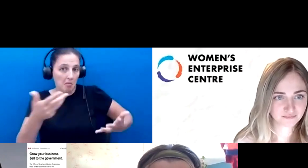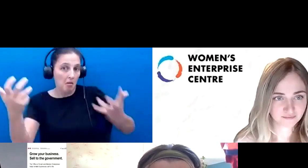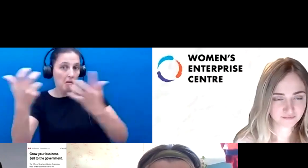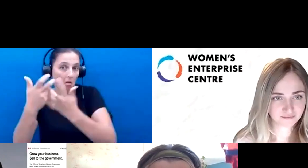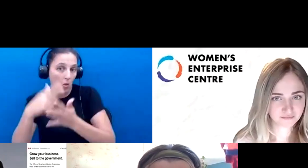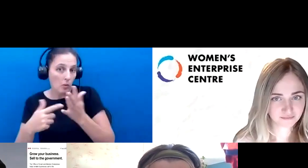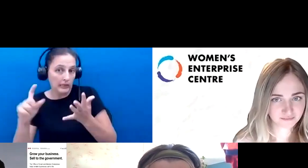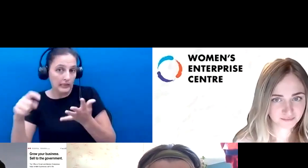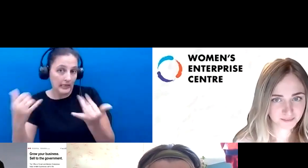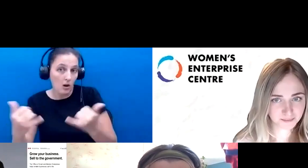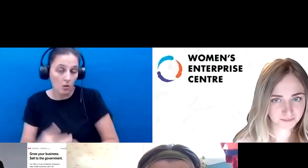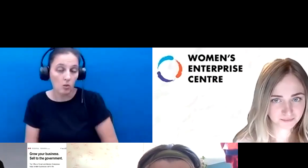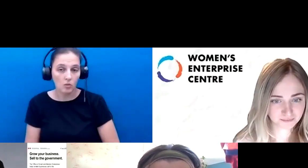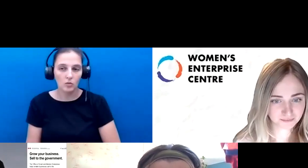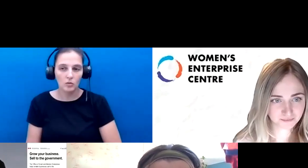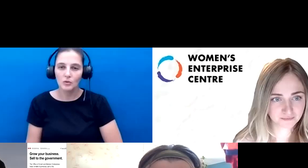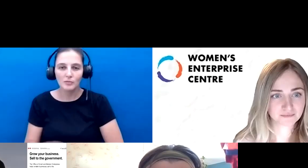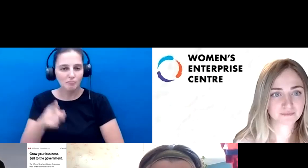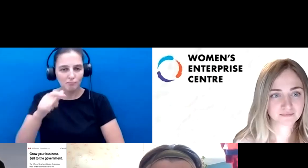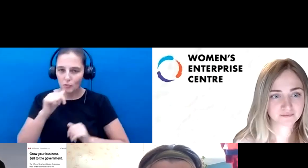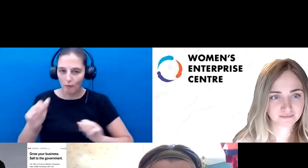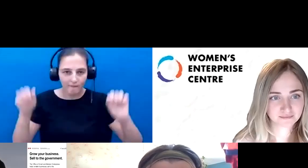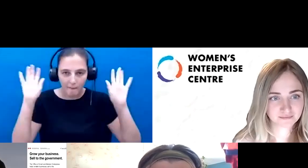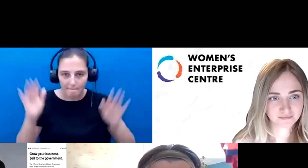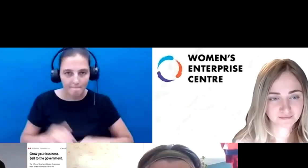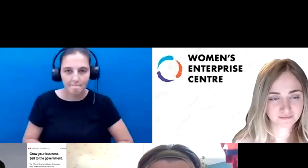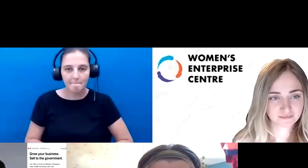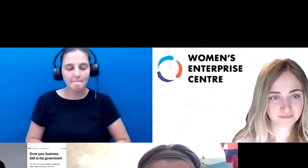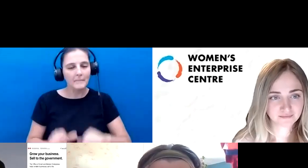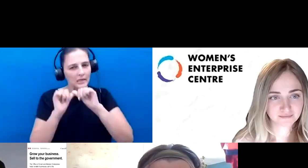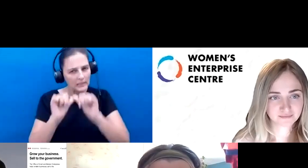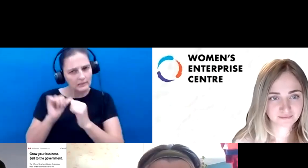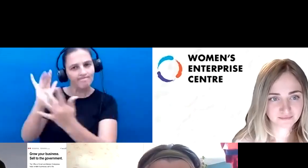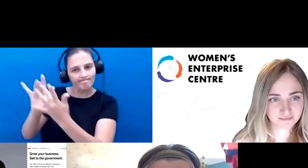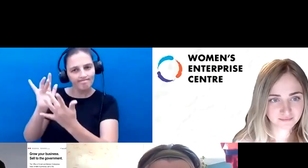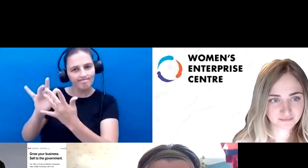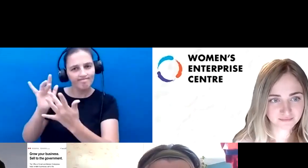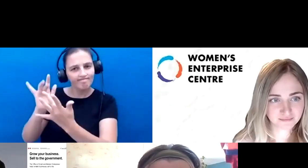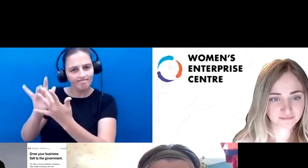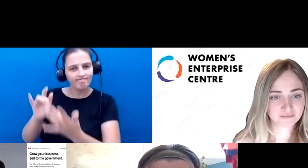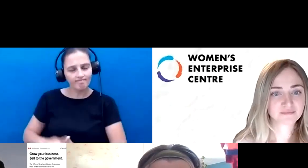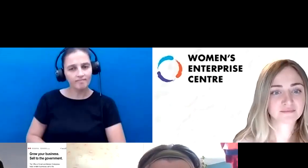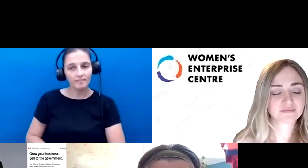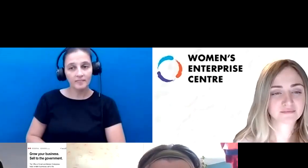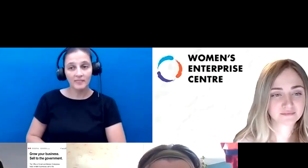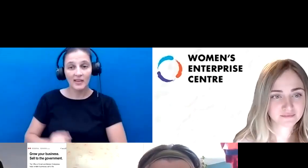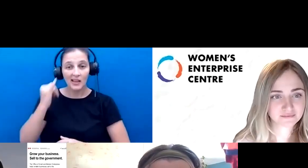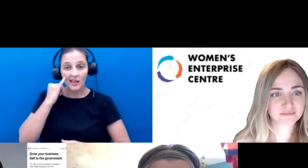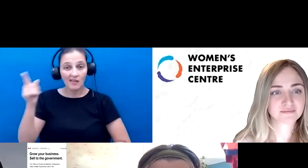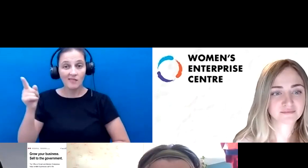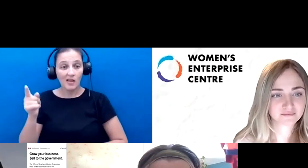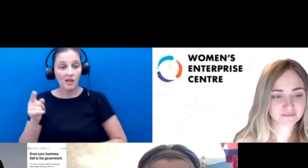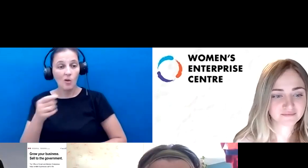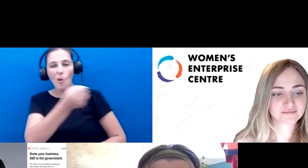we need this time. So don't give up, continue to reach out, and don't get discouraged if we don't jump on it right